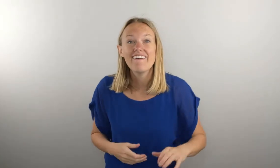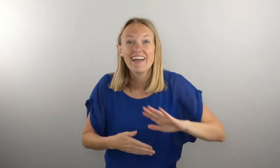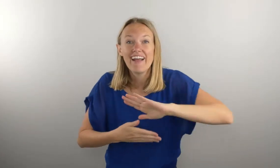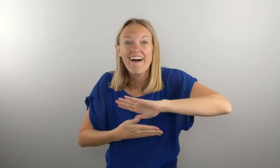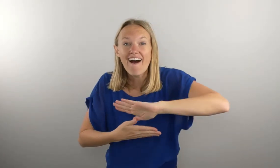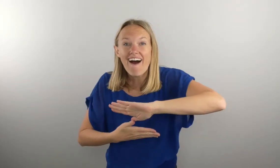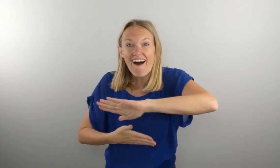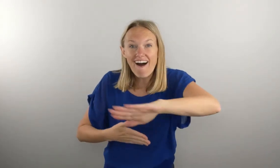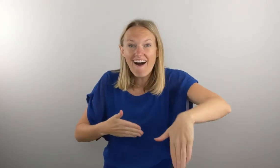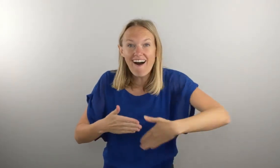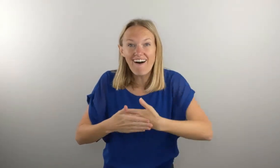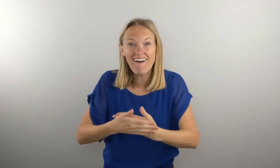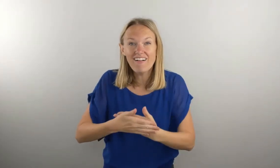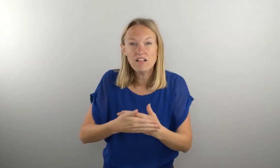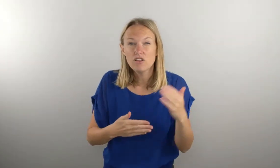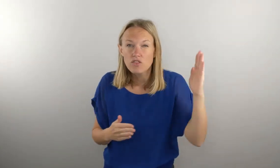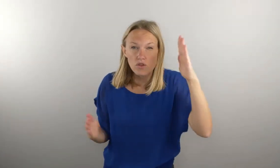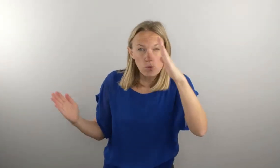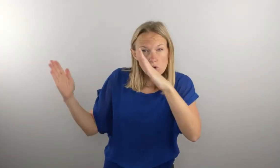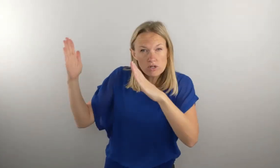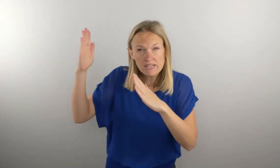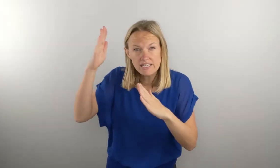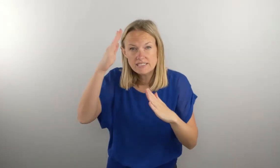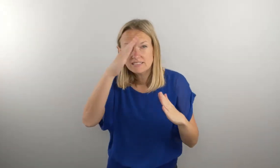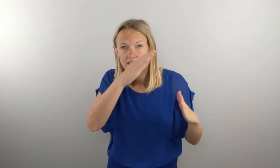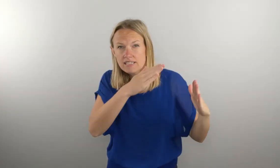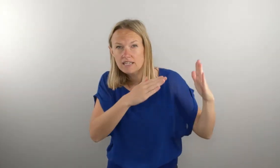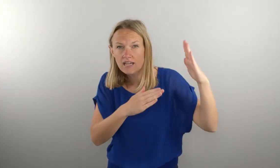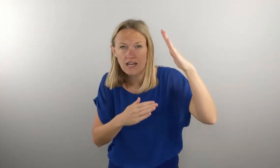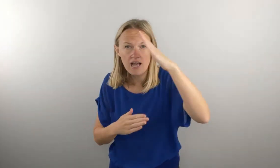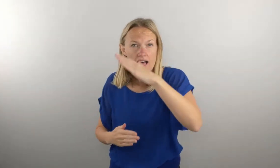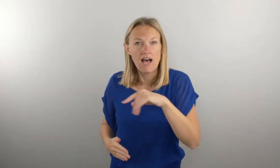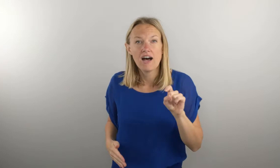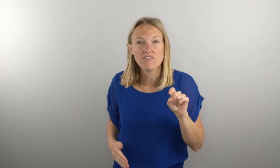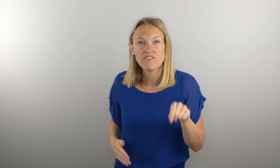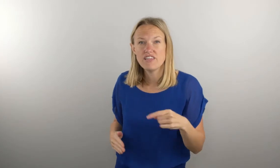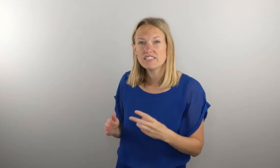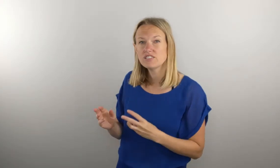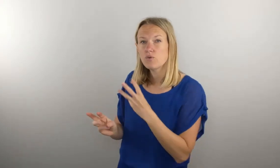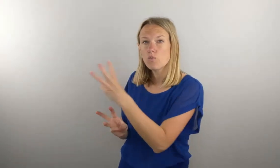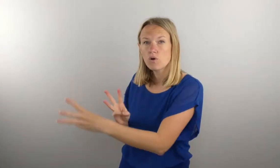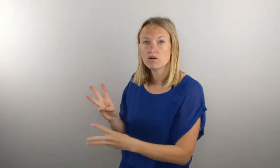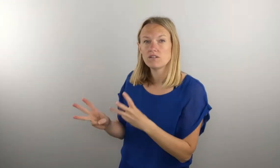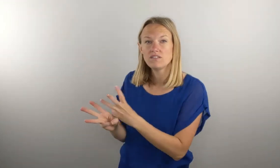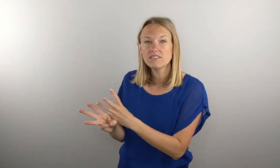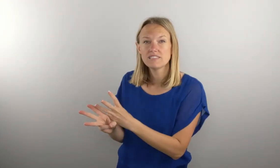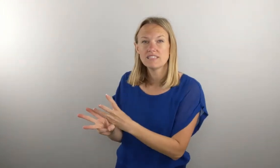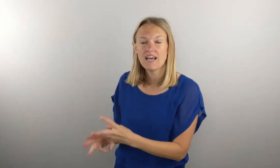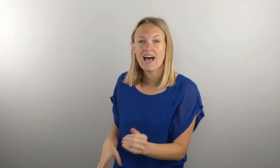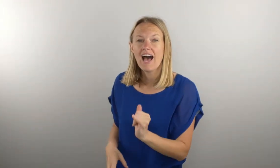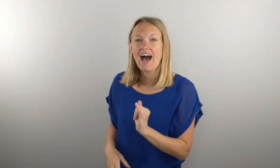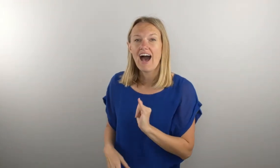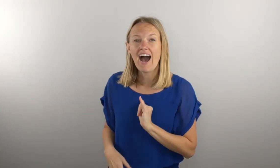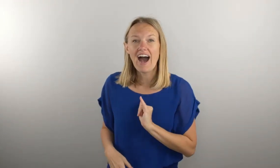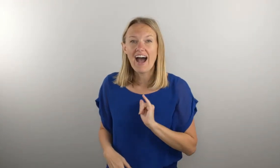Okay, all the worries of this world,